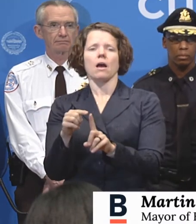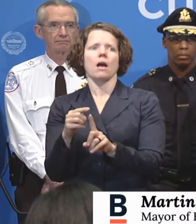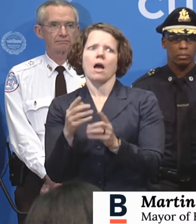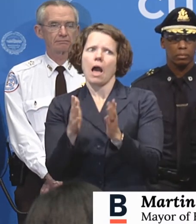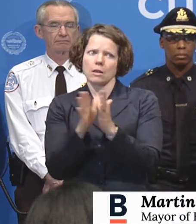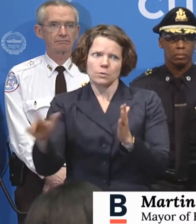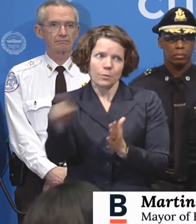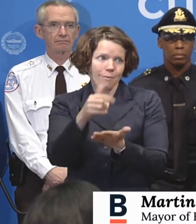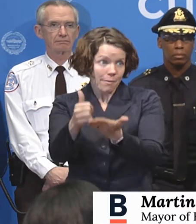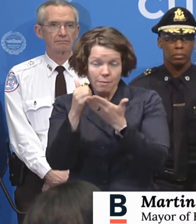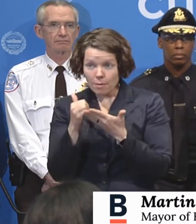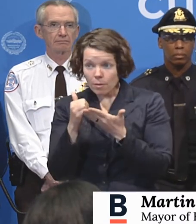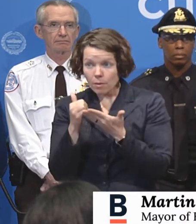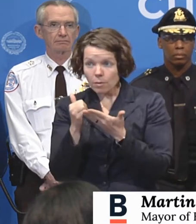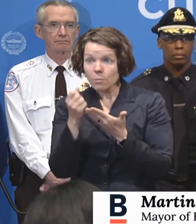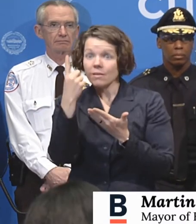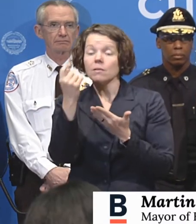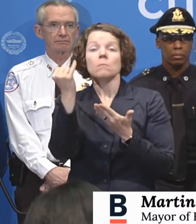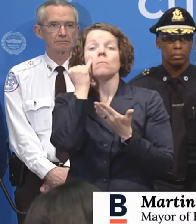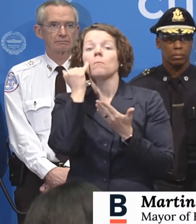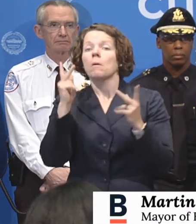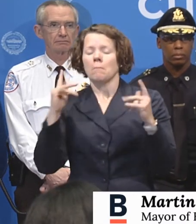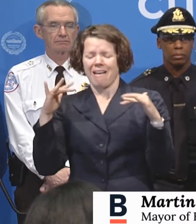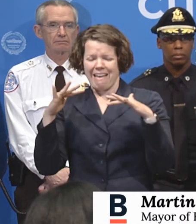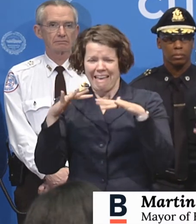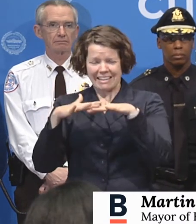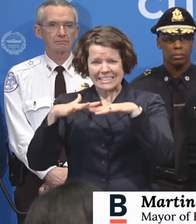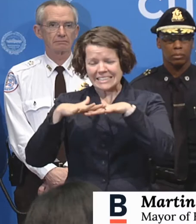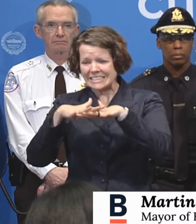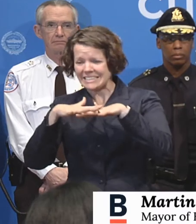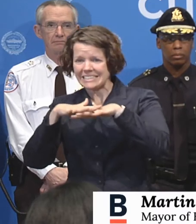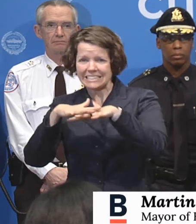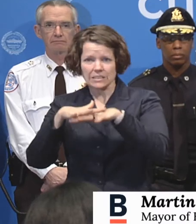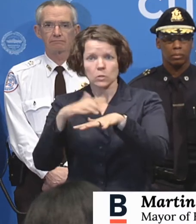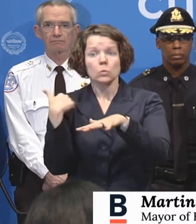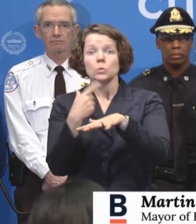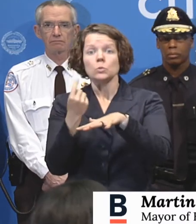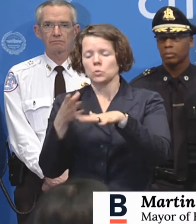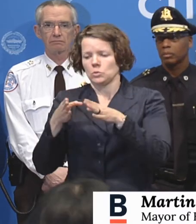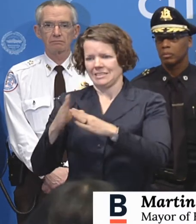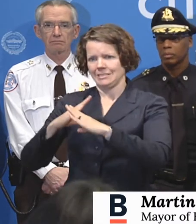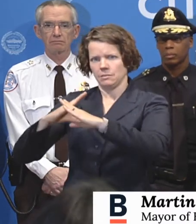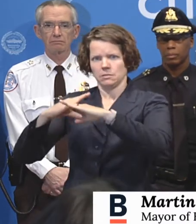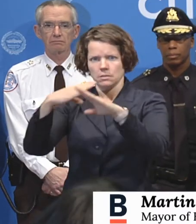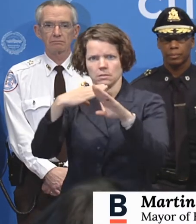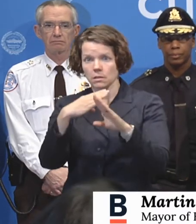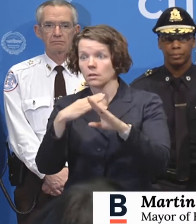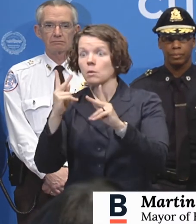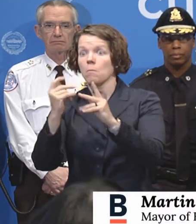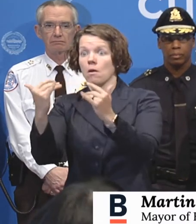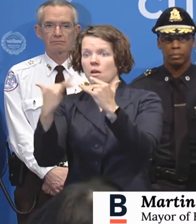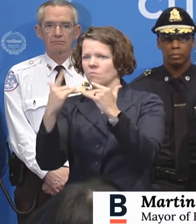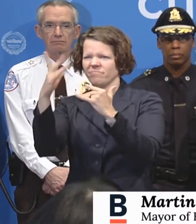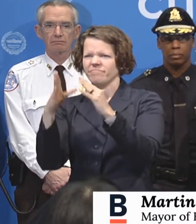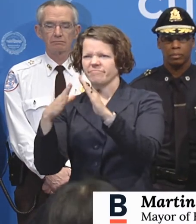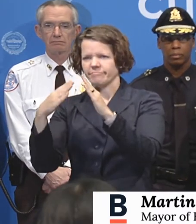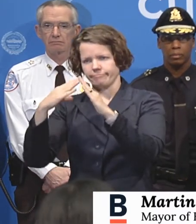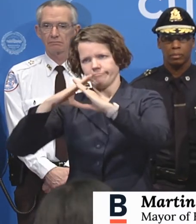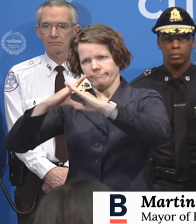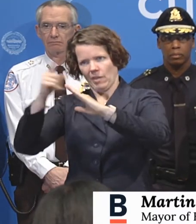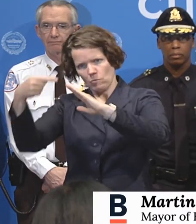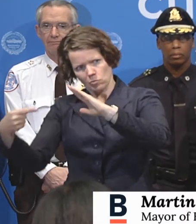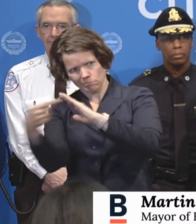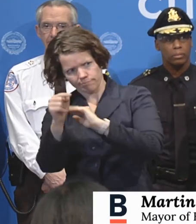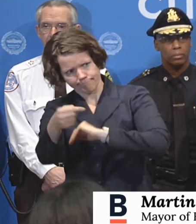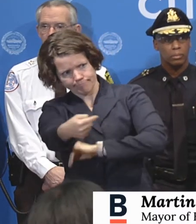close down certain areas and reroute pedestrians during the parade, during the marathon route. So if we see where there's overcrowding and it becomes a safety